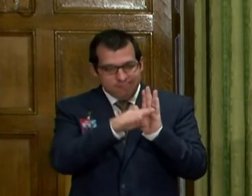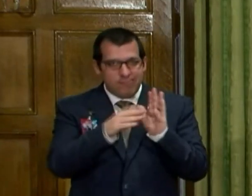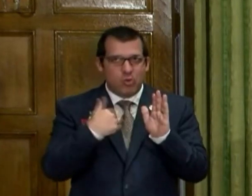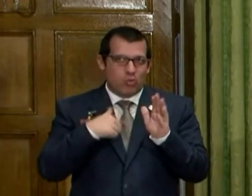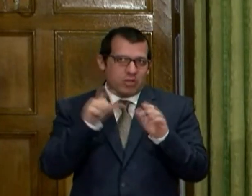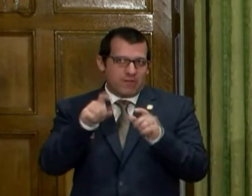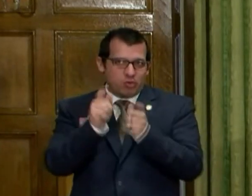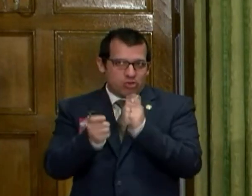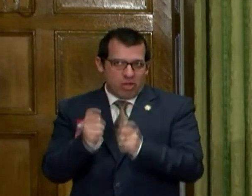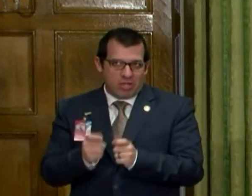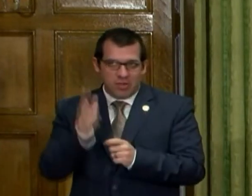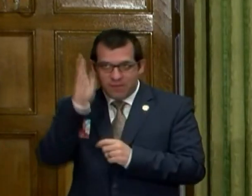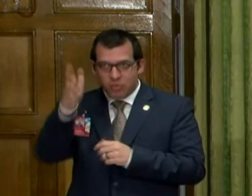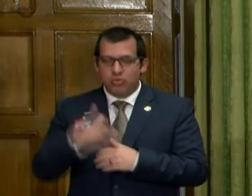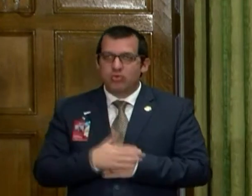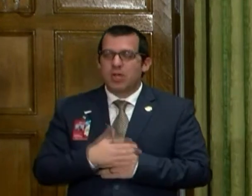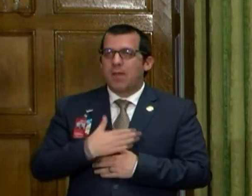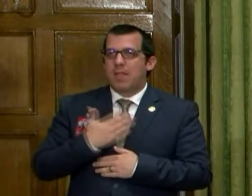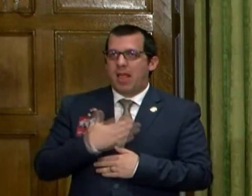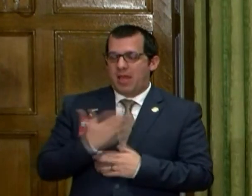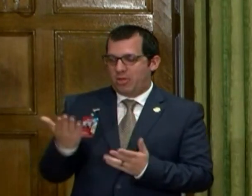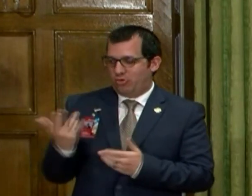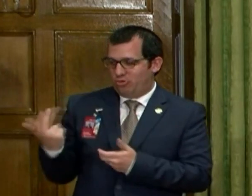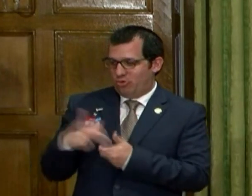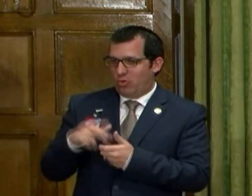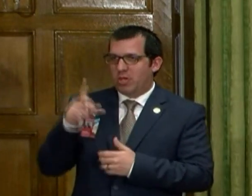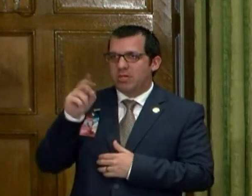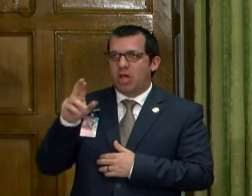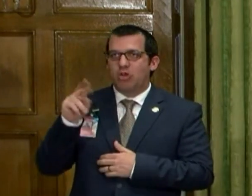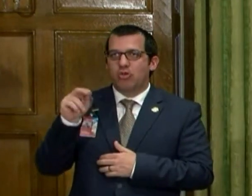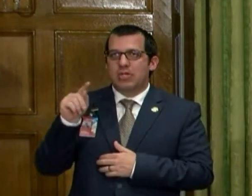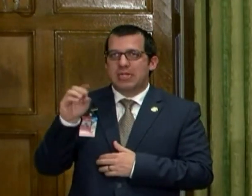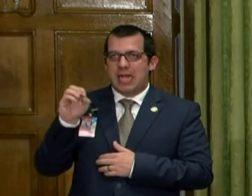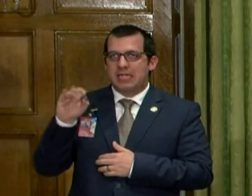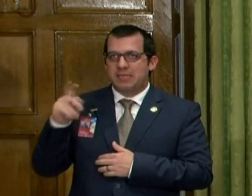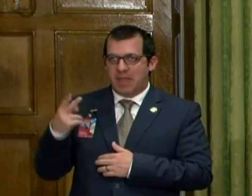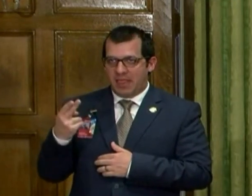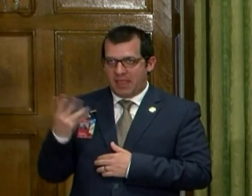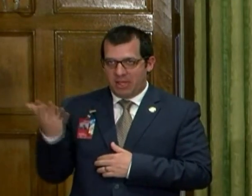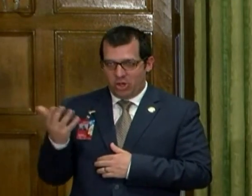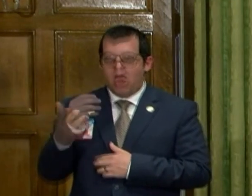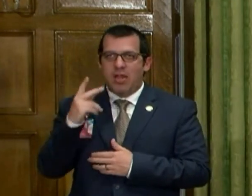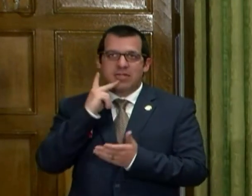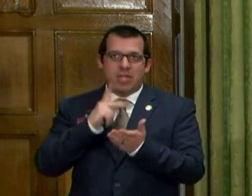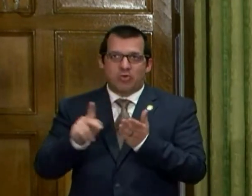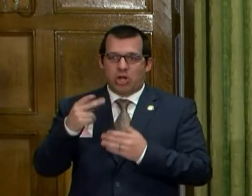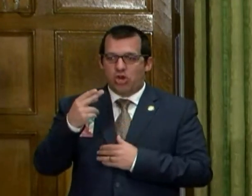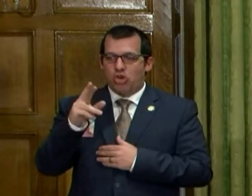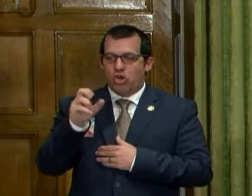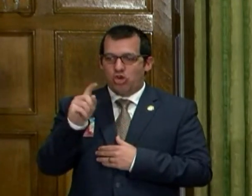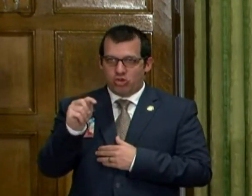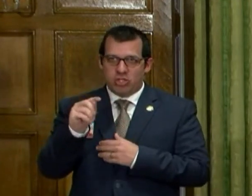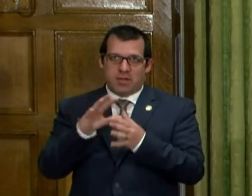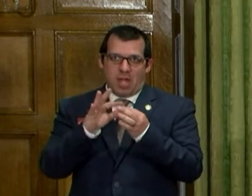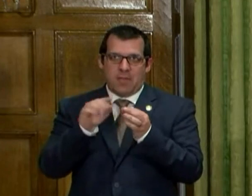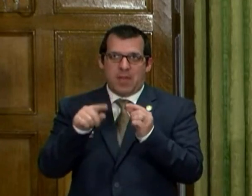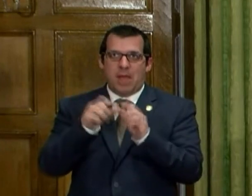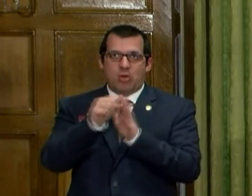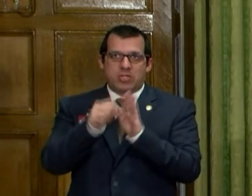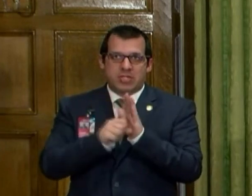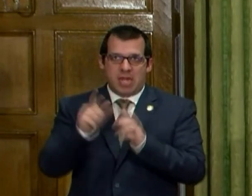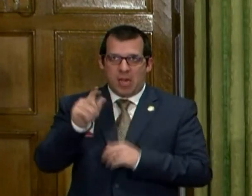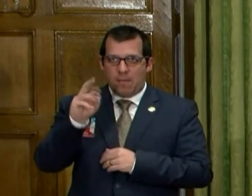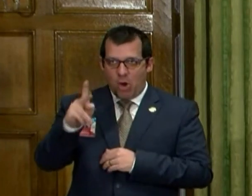future. I'm glad to be joined again by Dr. Nate Smith. We have Secretary Hurst here to make some comments about our state